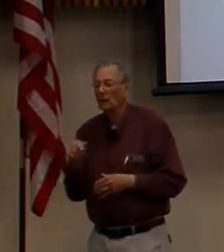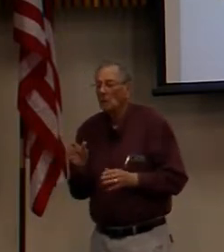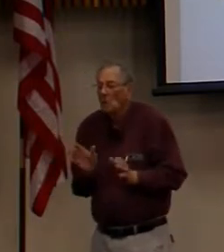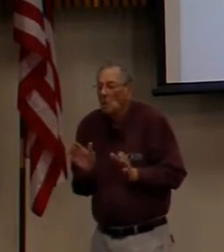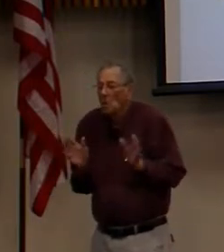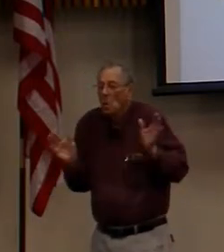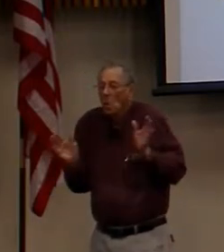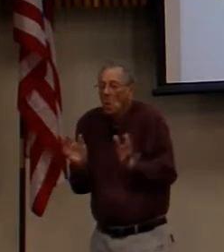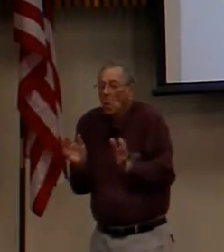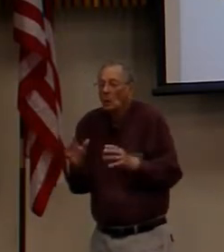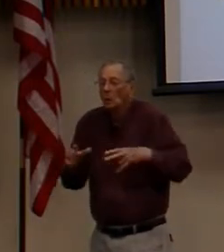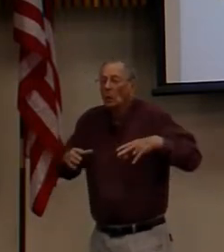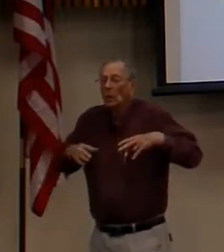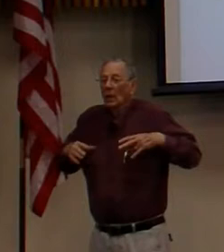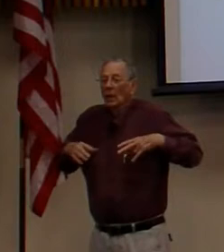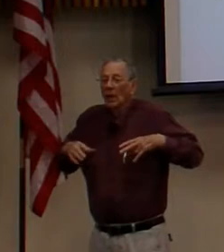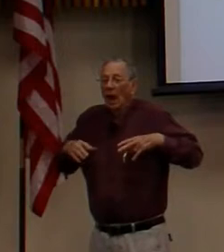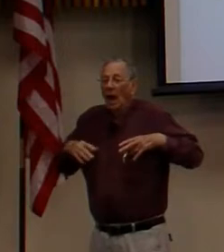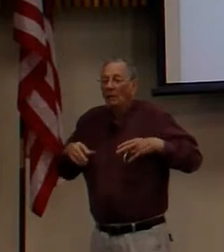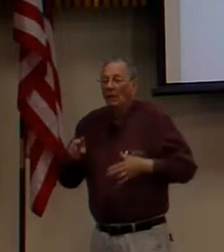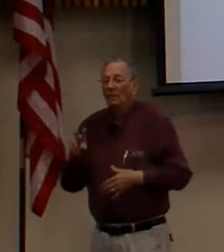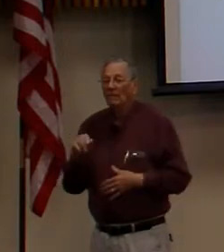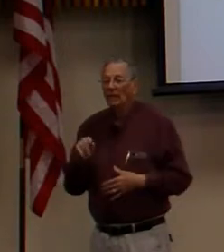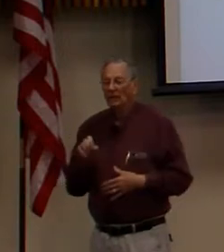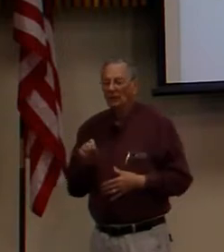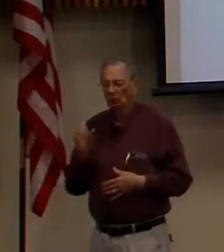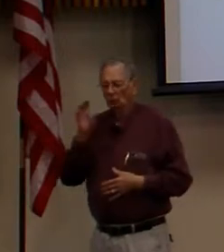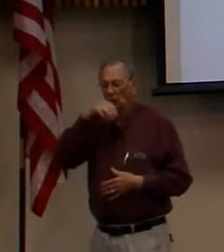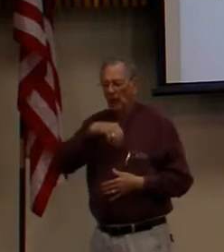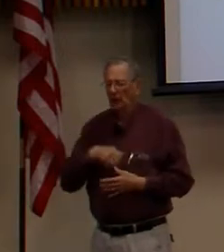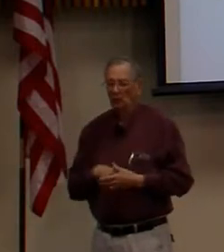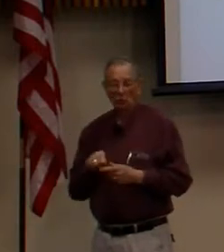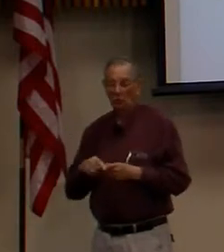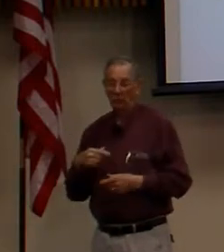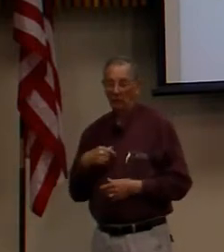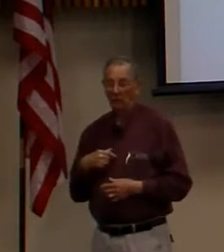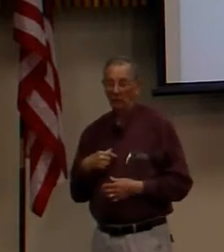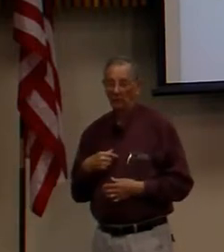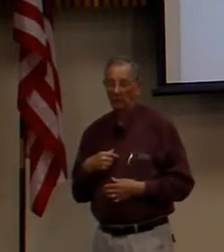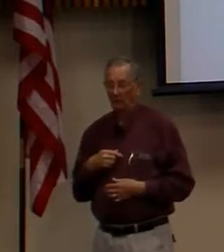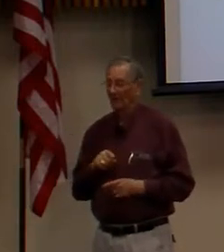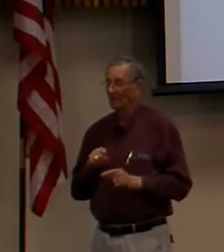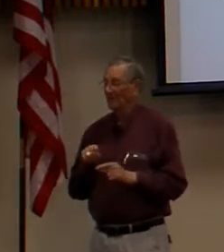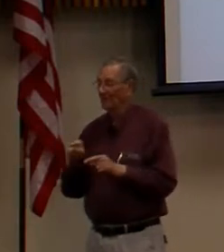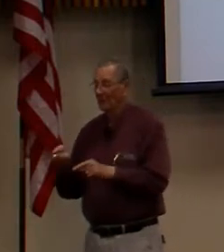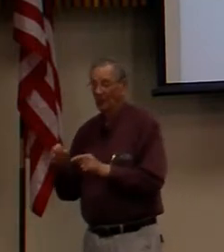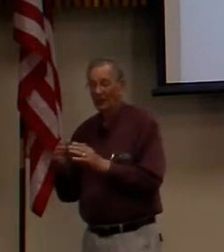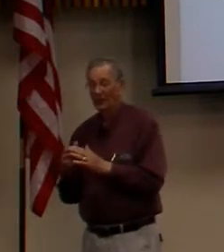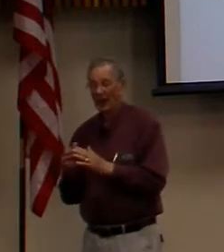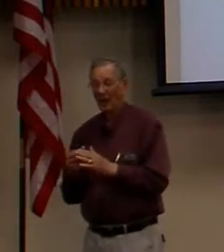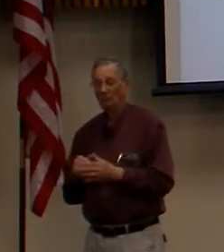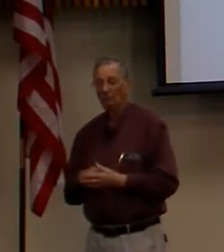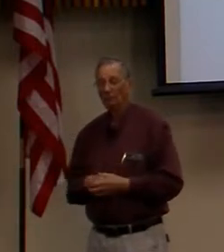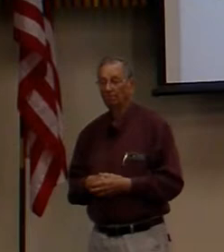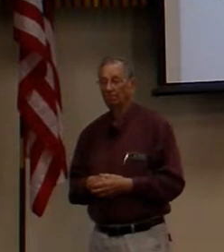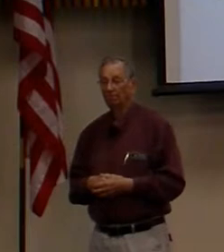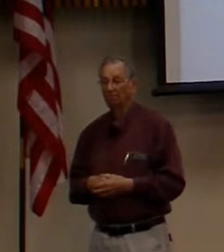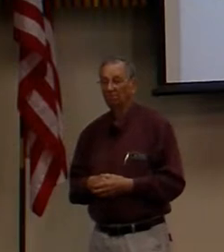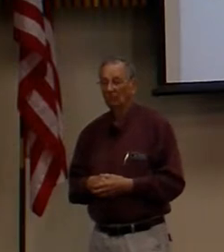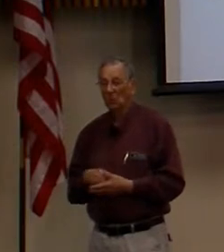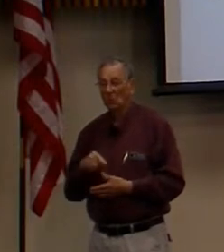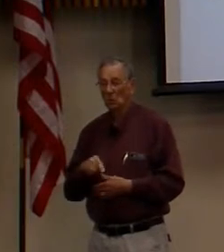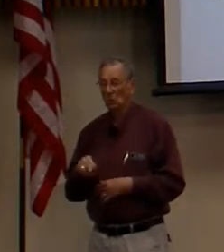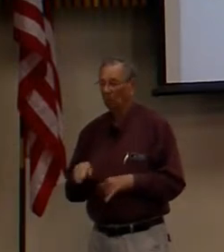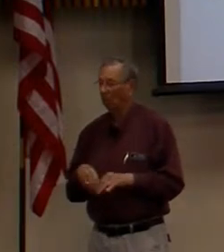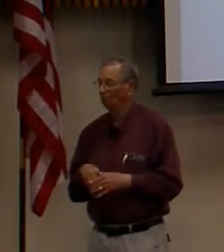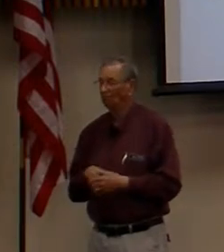enclosed retirement village. And it's the strangest thing, at least to me it was, because when you go to the town, you